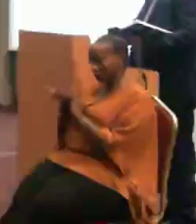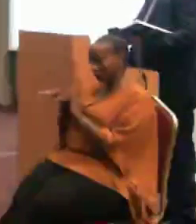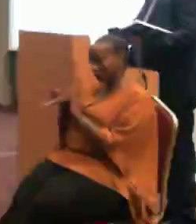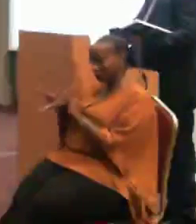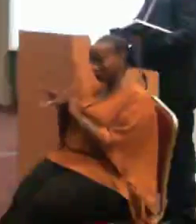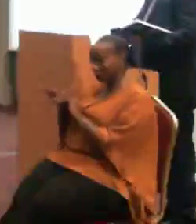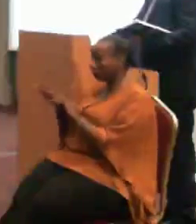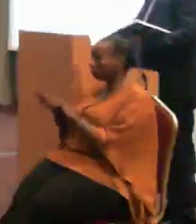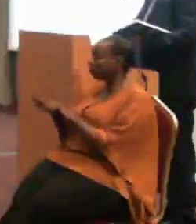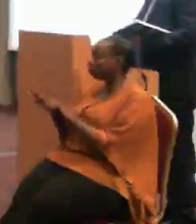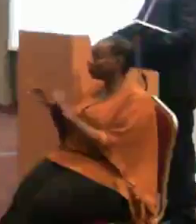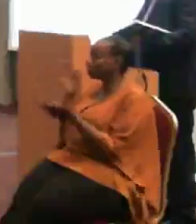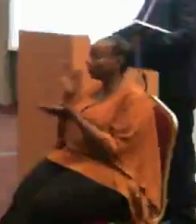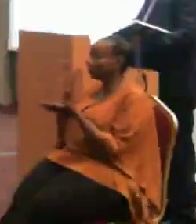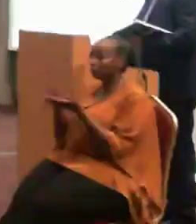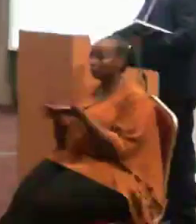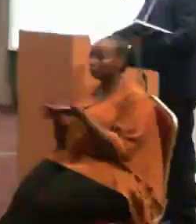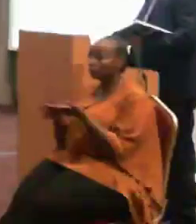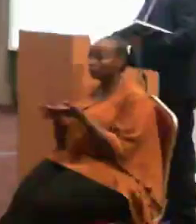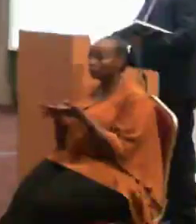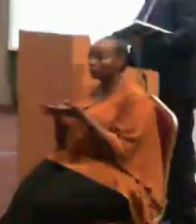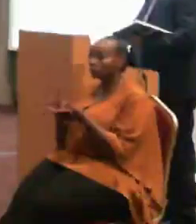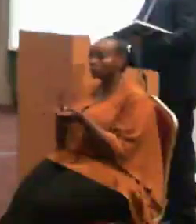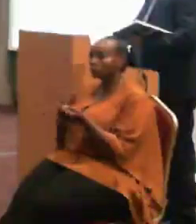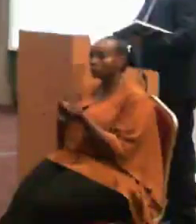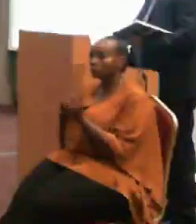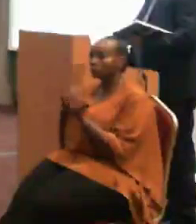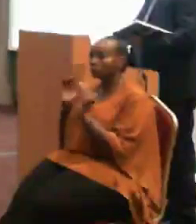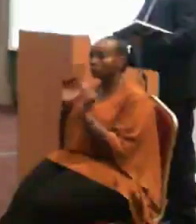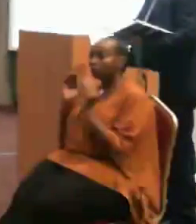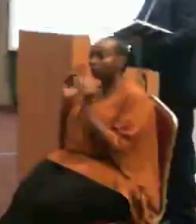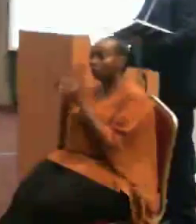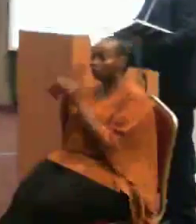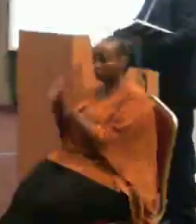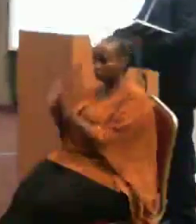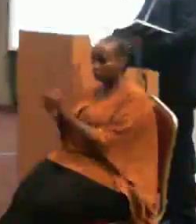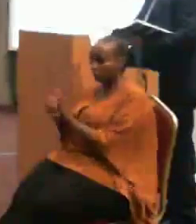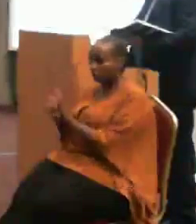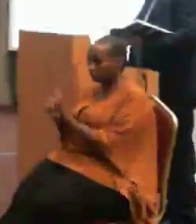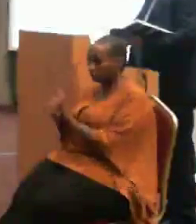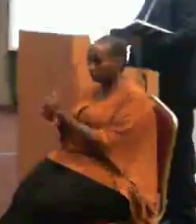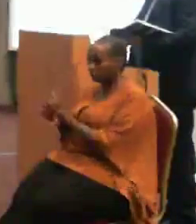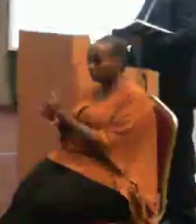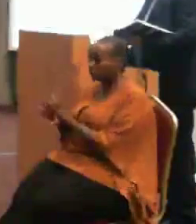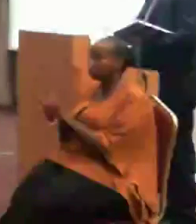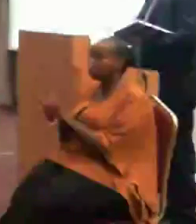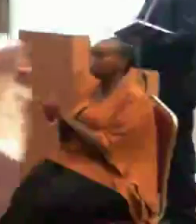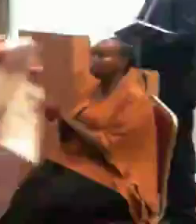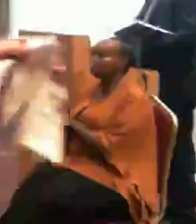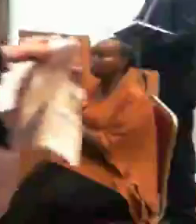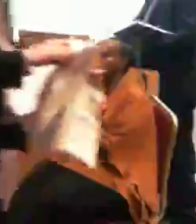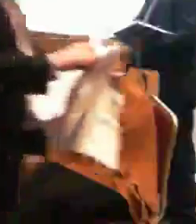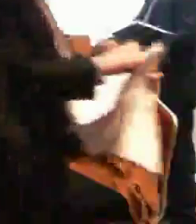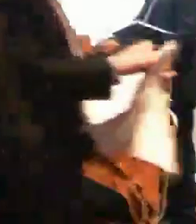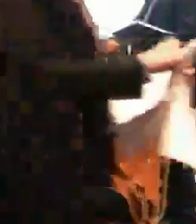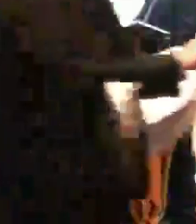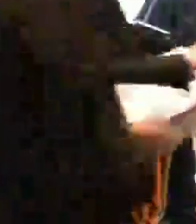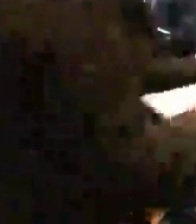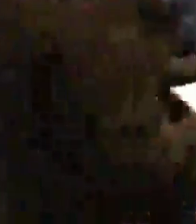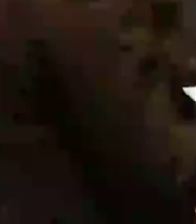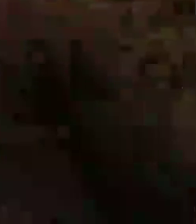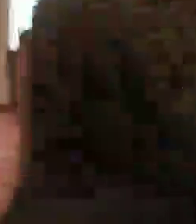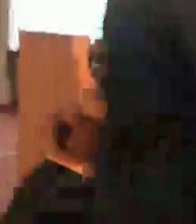application, we will do the detail of the sales forecasting process and the key